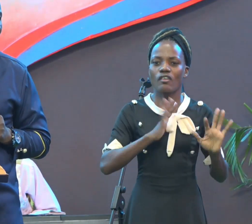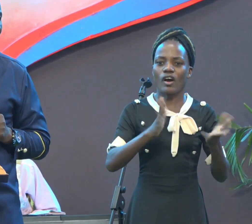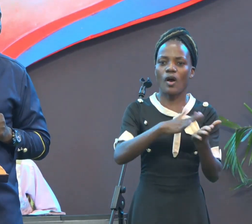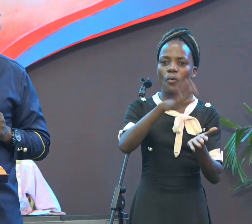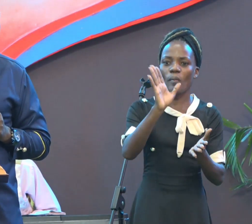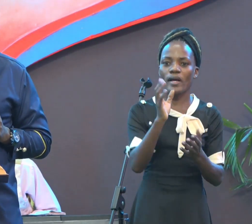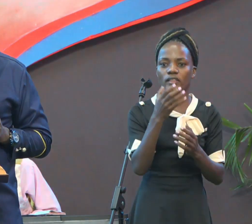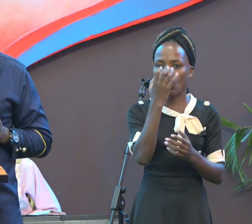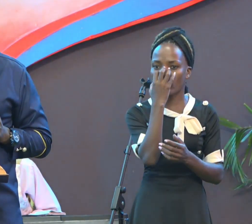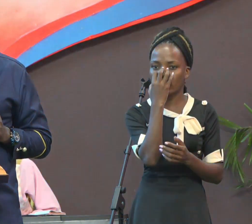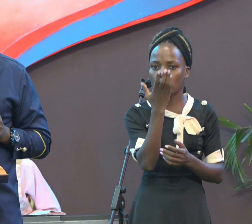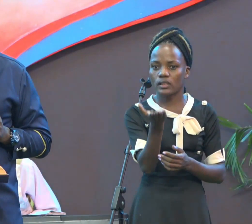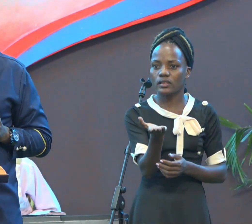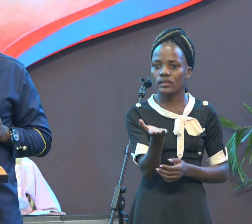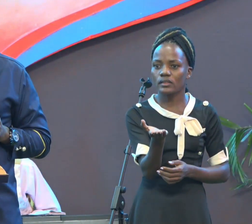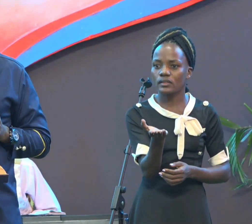you're remaining with?